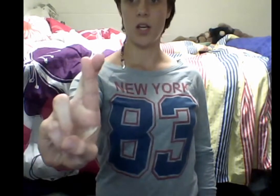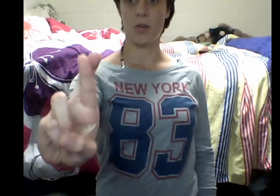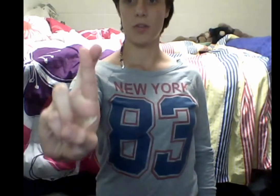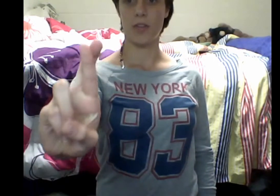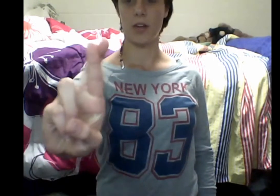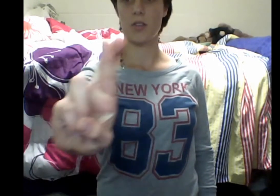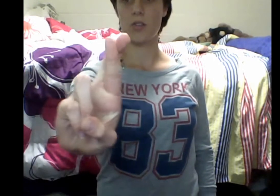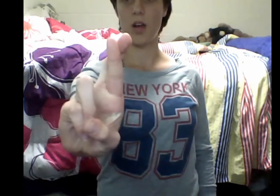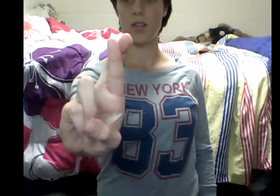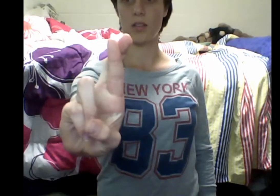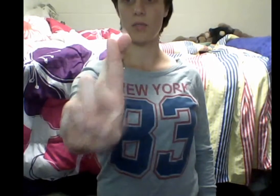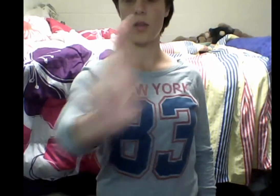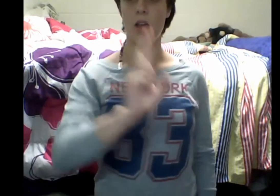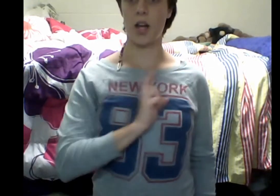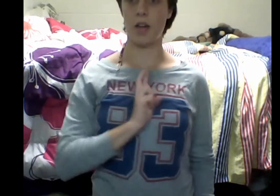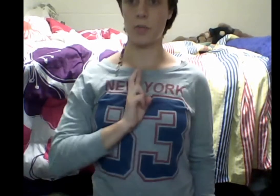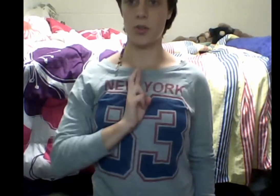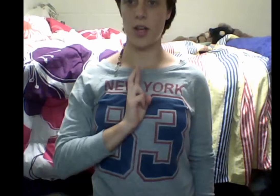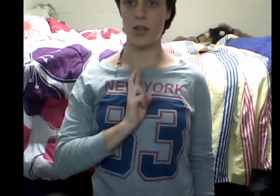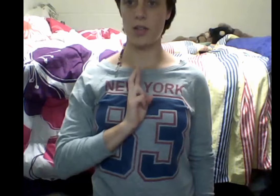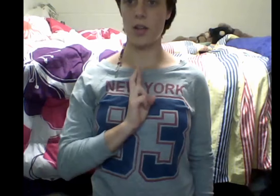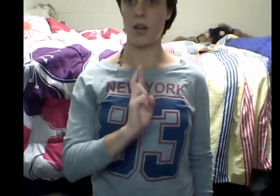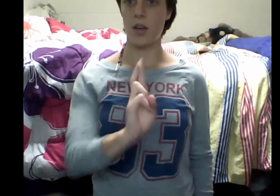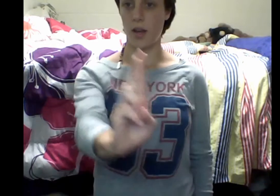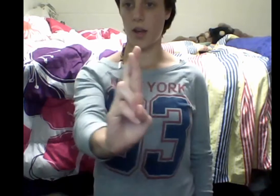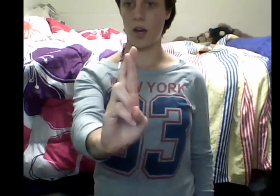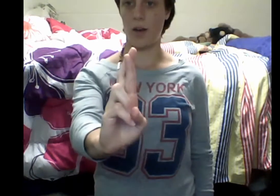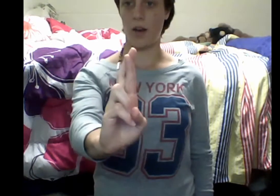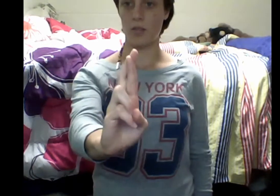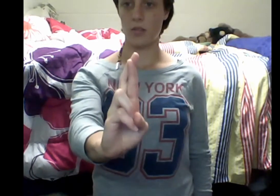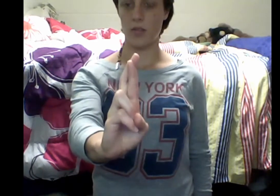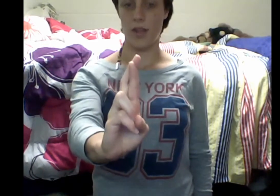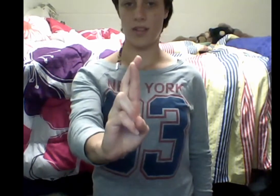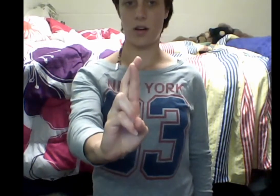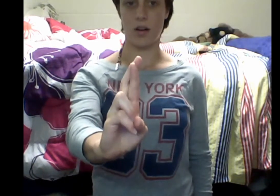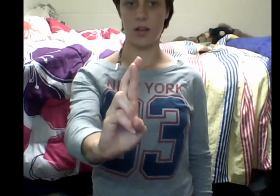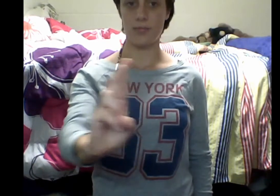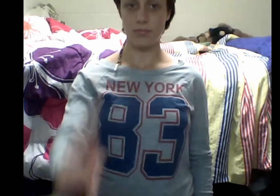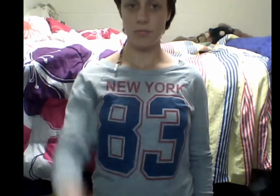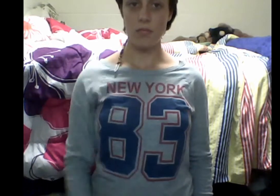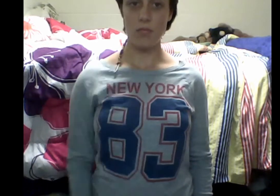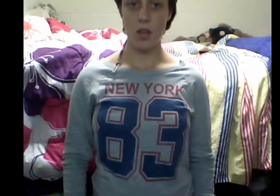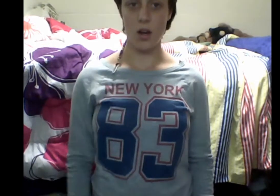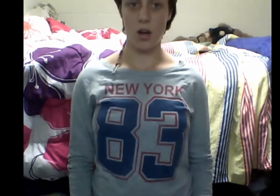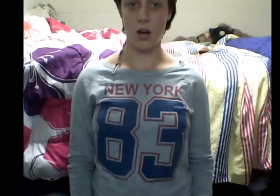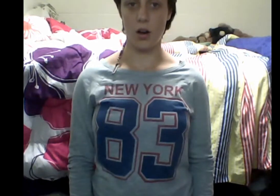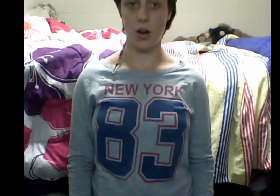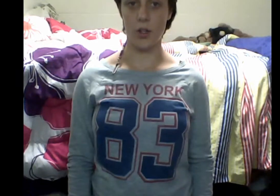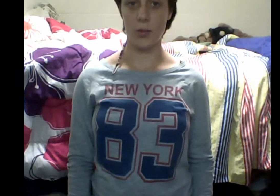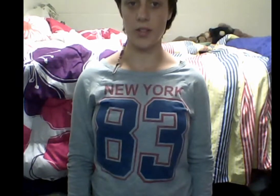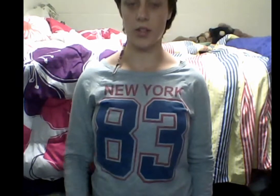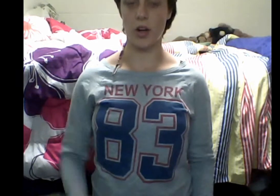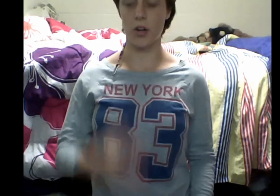your fingers crossing them, and come from your chest and come out. That's R. All your ways are